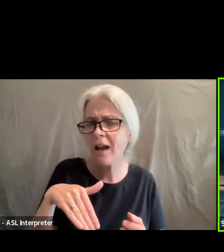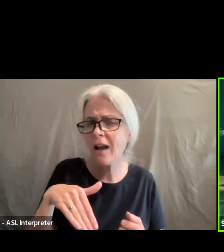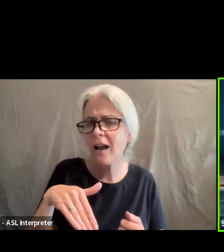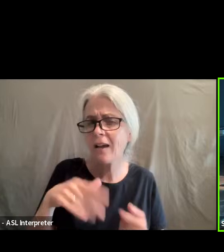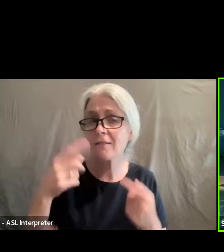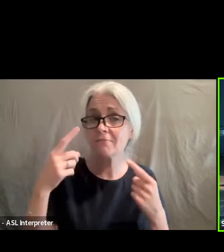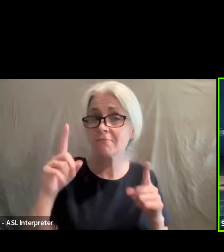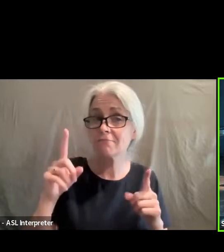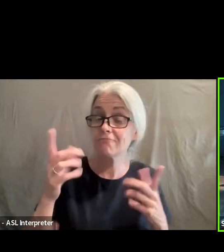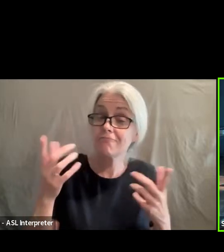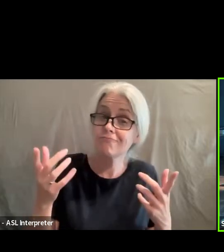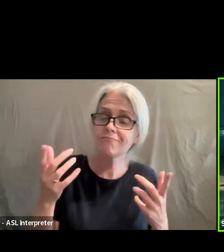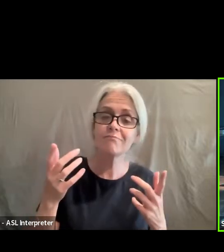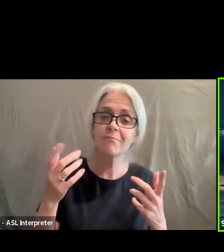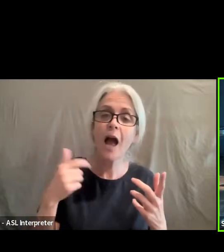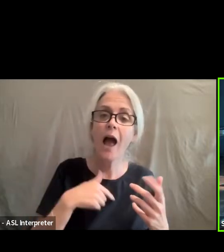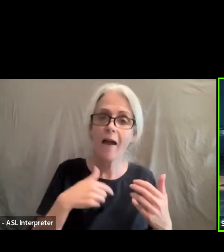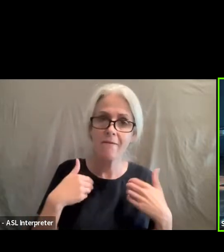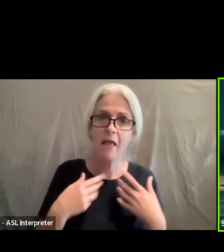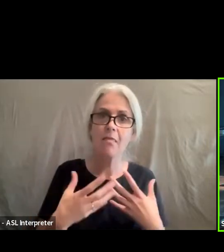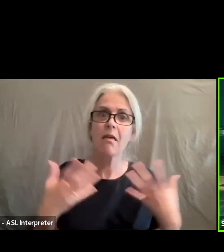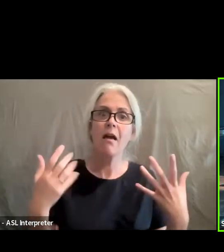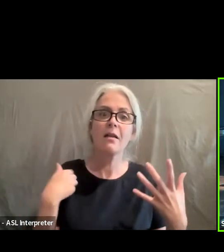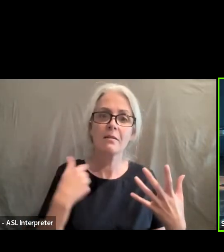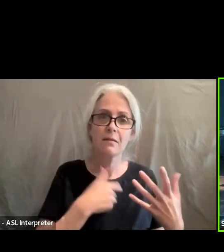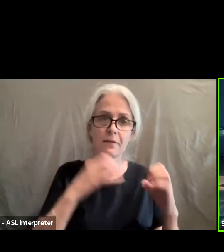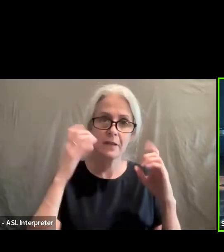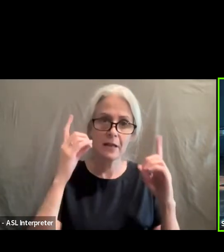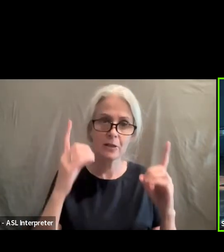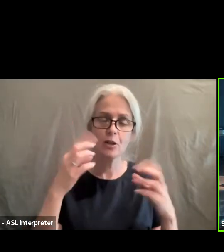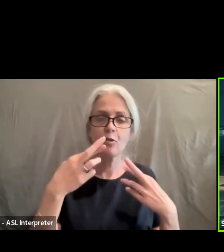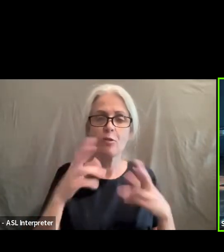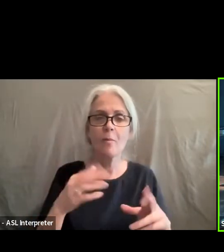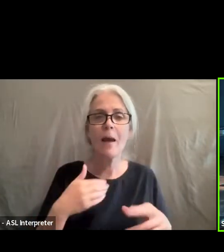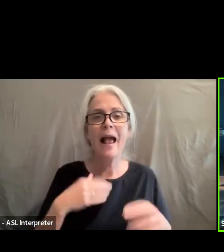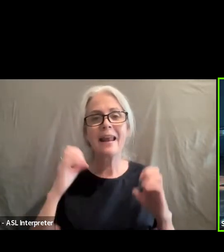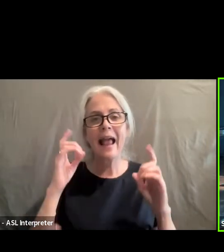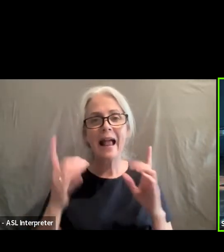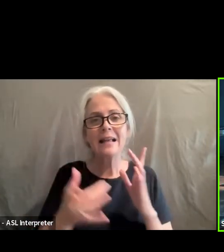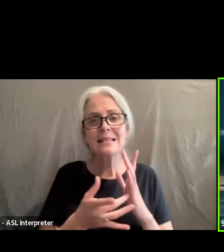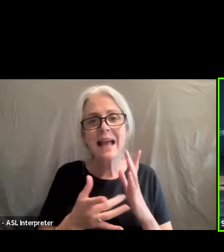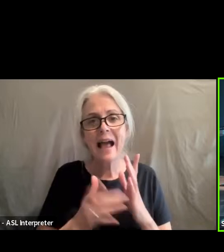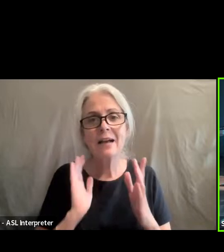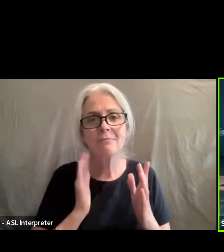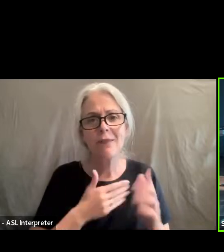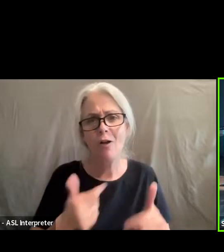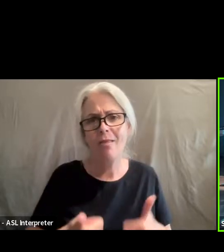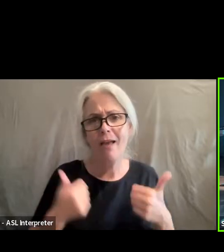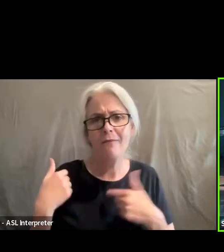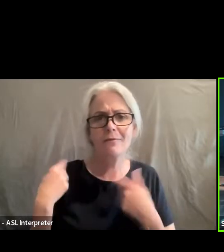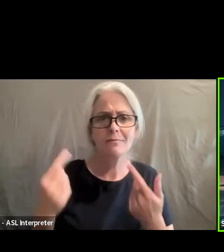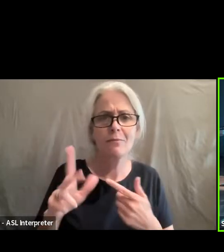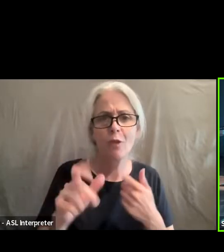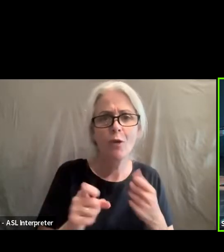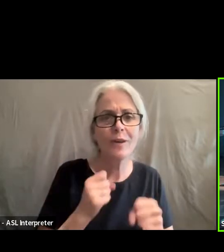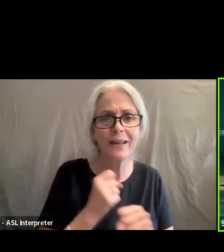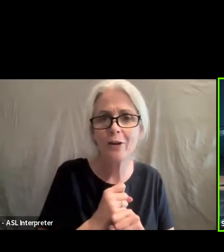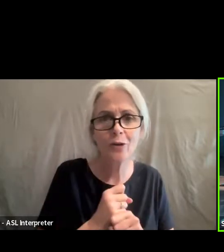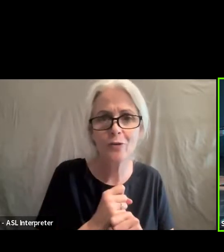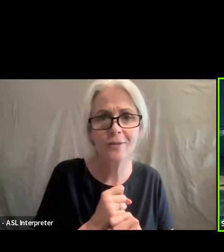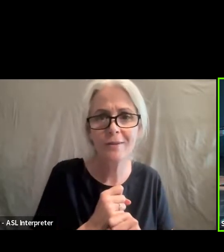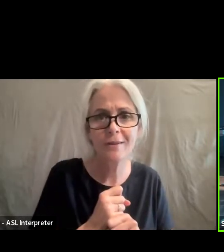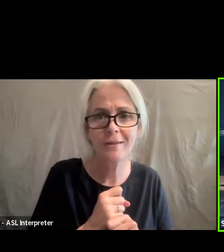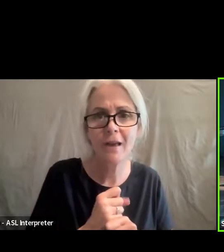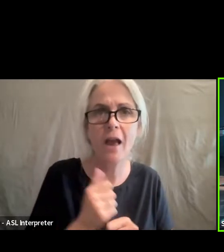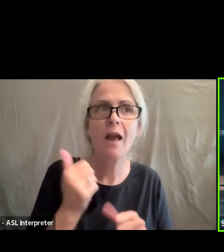So I've had lots of us educators in the room have had ed tech in our lives for 30 years. And